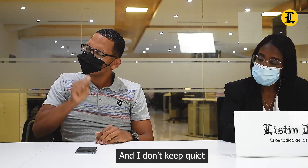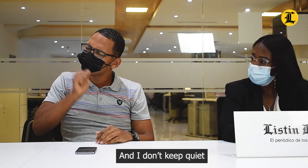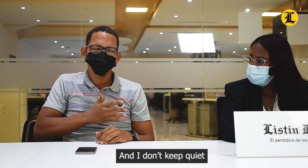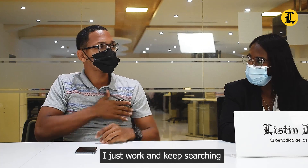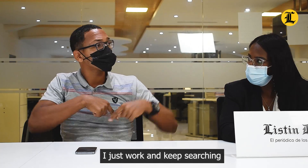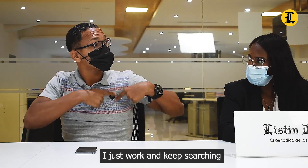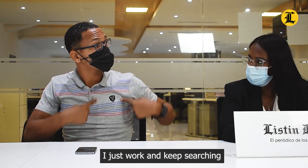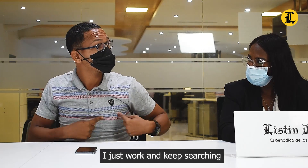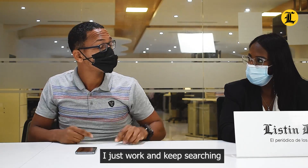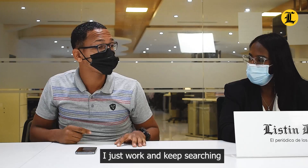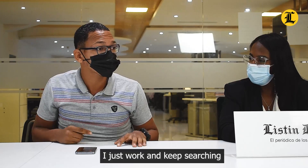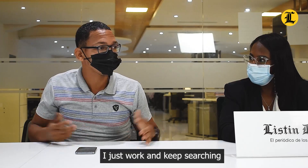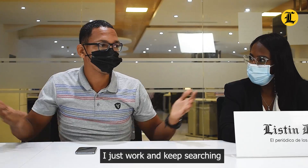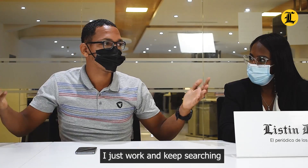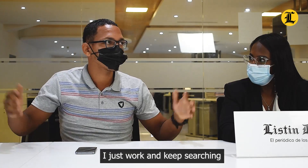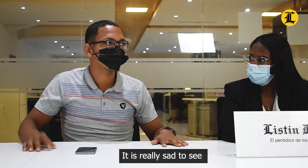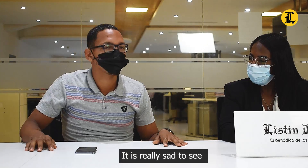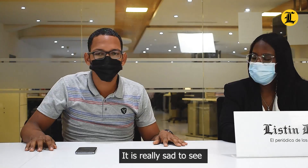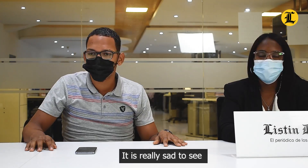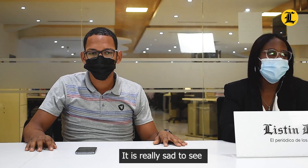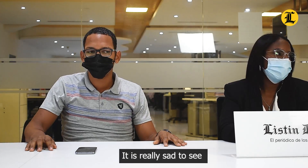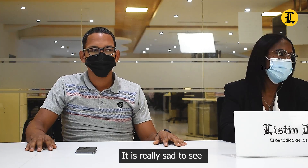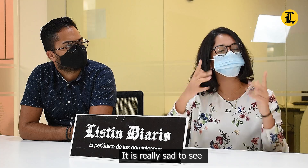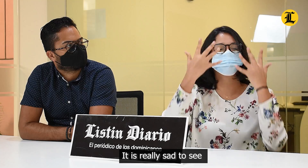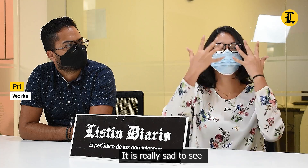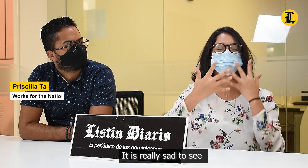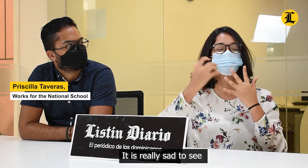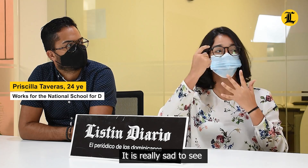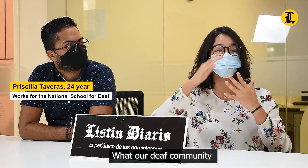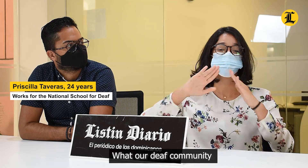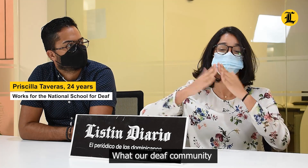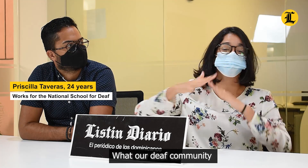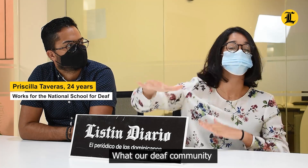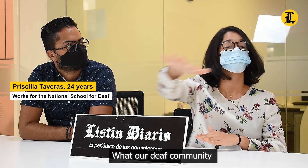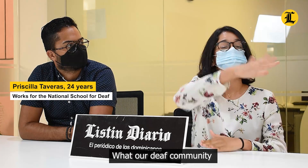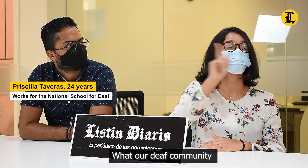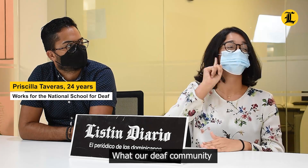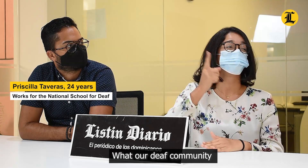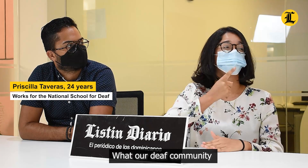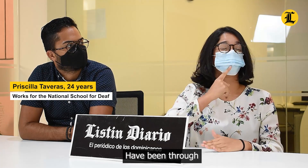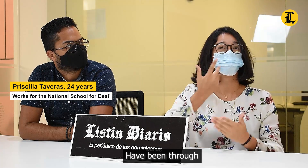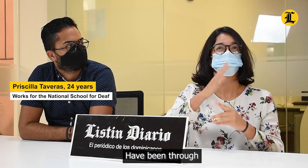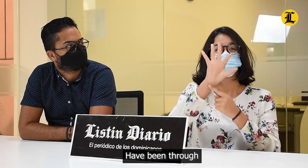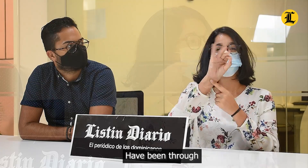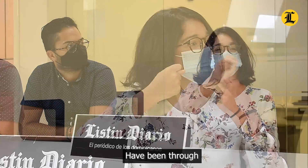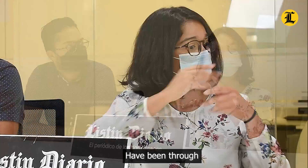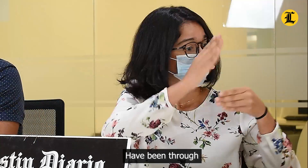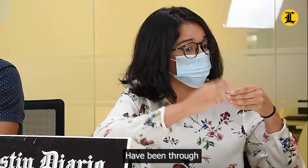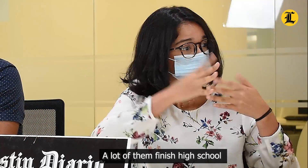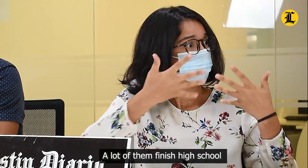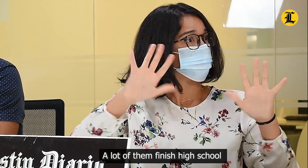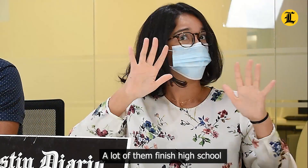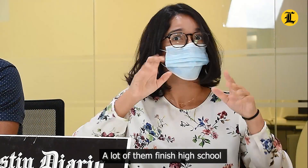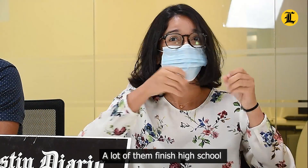keep quiet. I just work and keep searching. It is really sad to see what our deaf community have been through. A lot